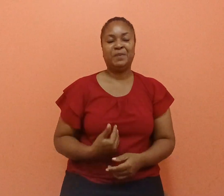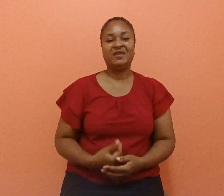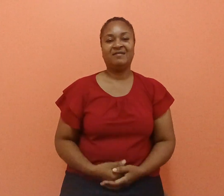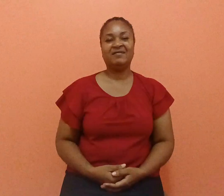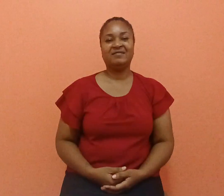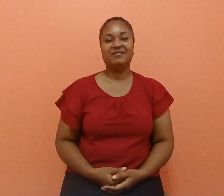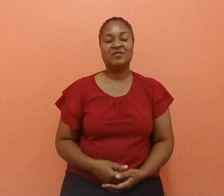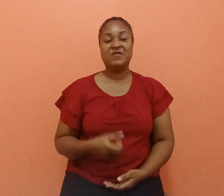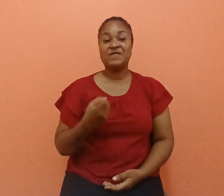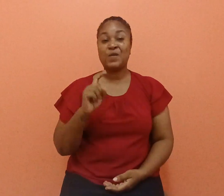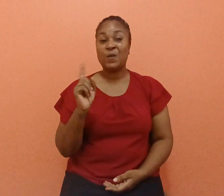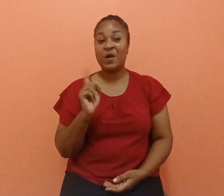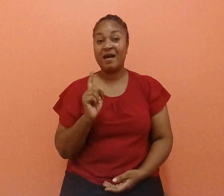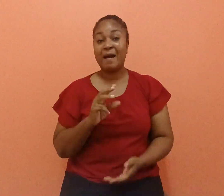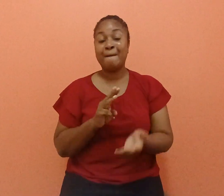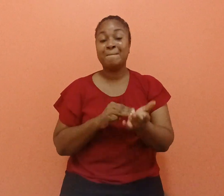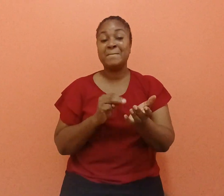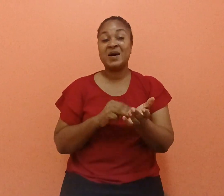Matthew 28, verse 20.